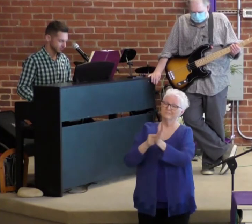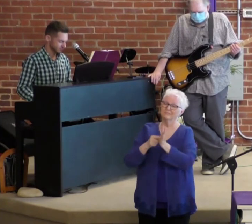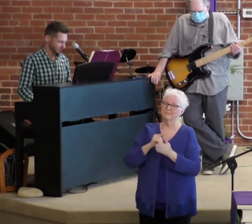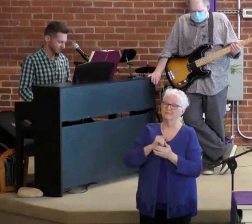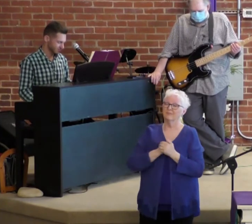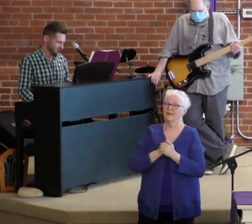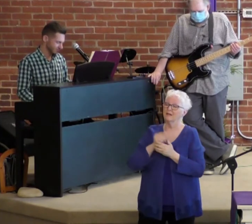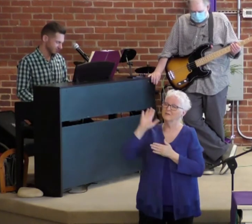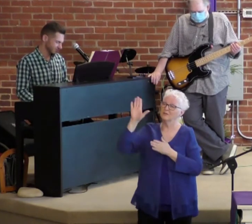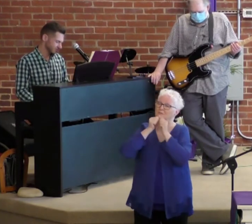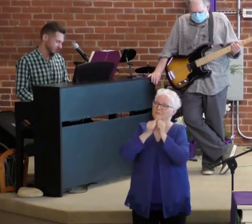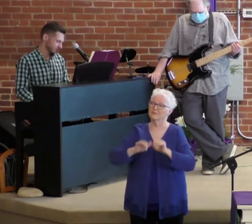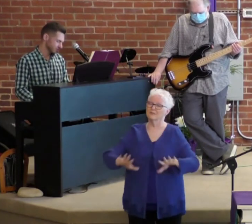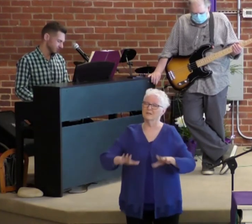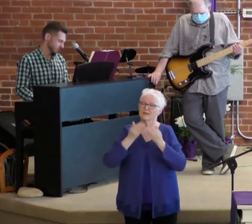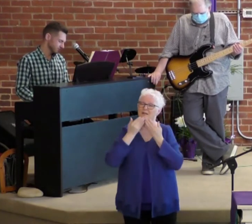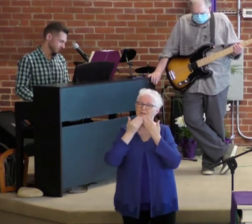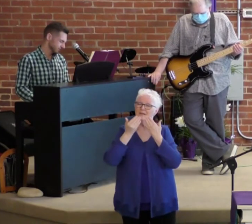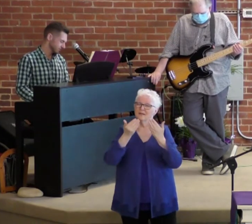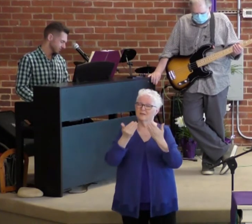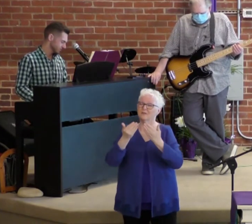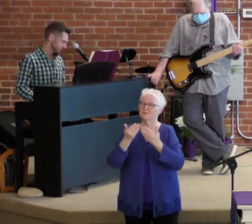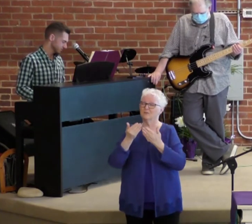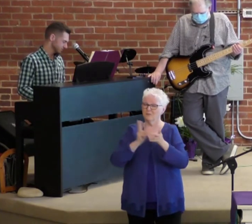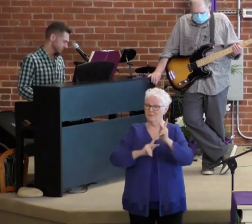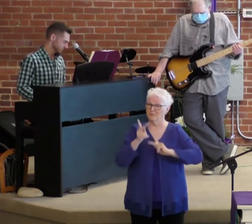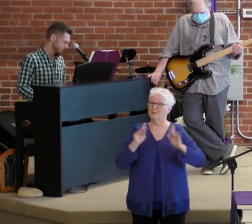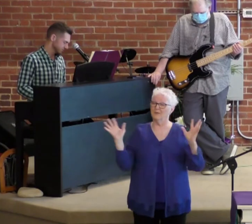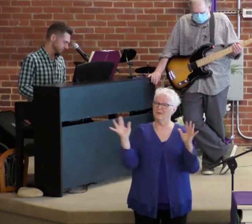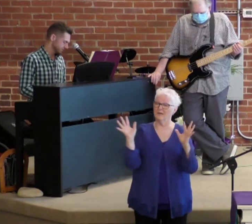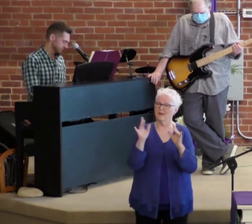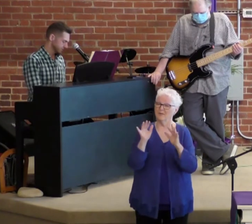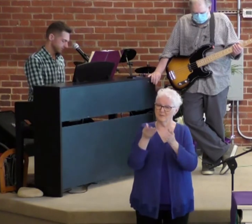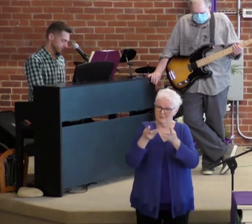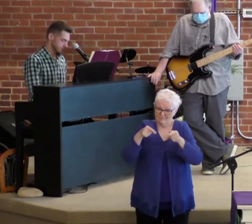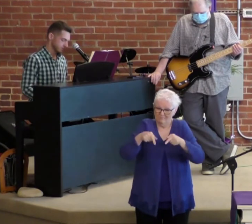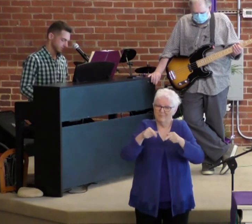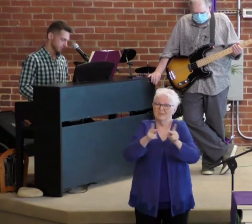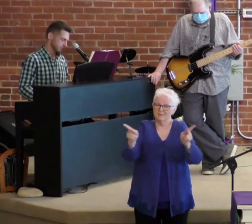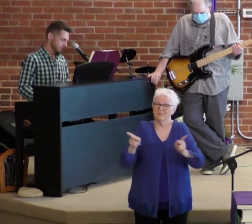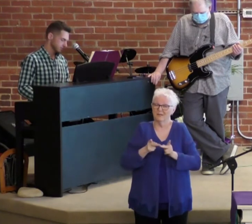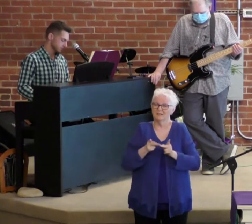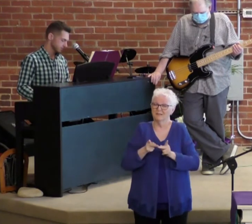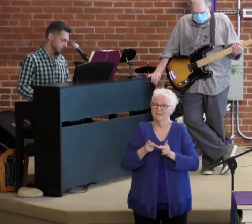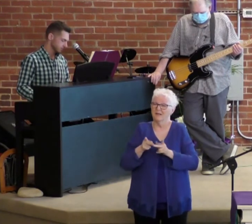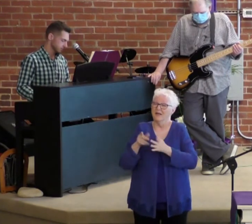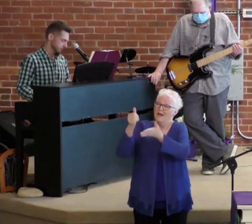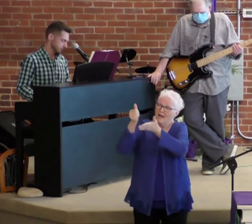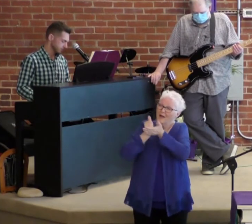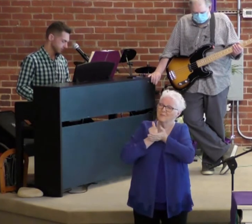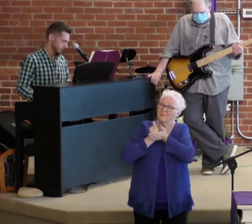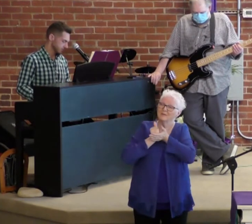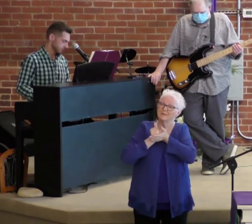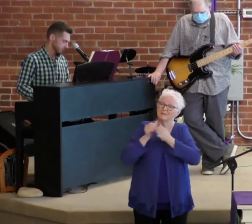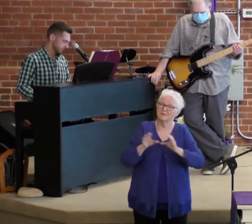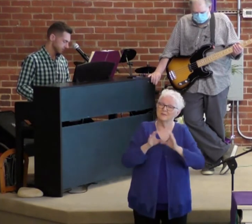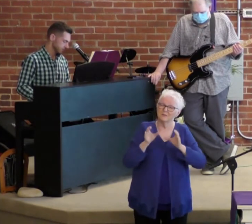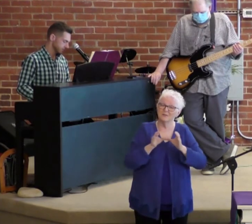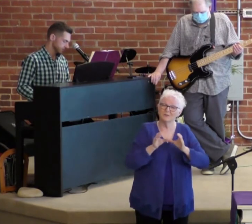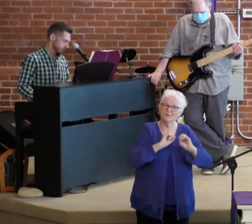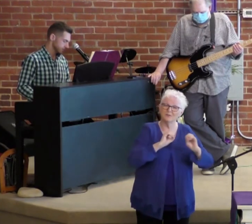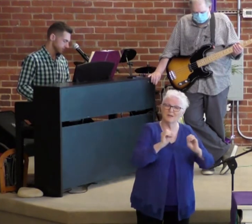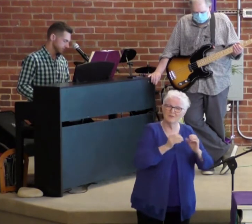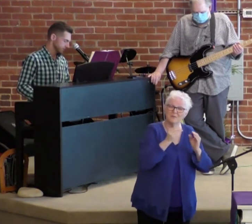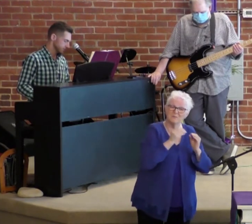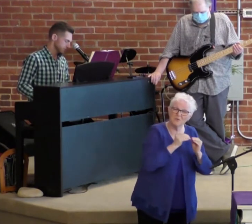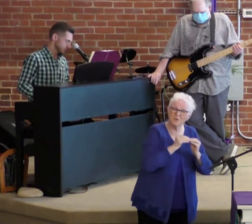We thank you for those who have gathered in this place. Help us to do nothing more and nothing less than to